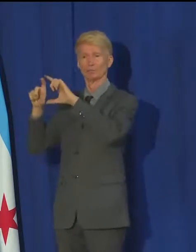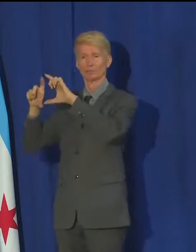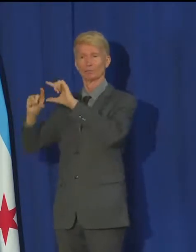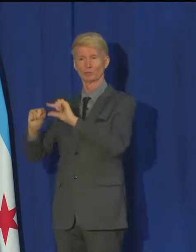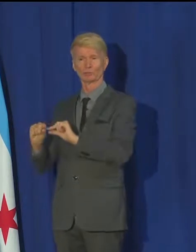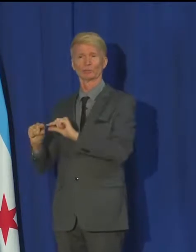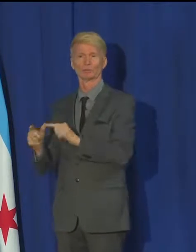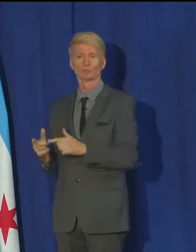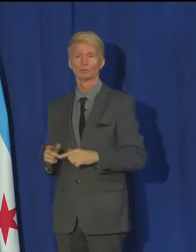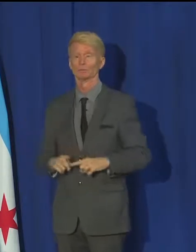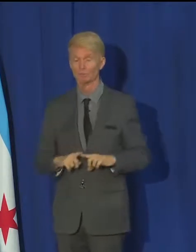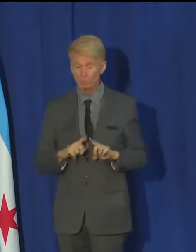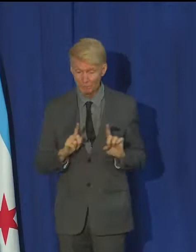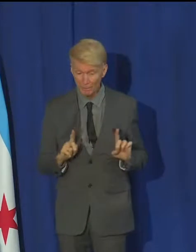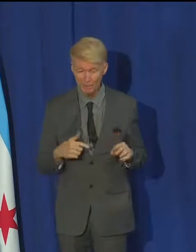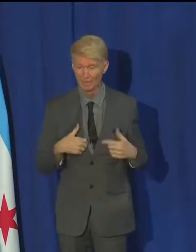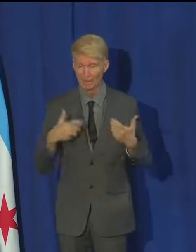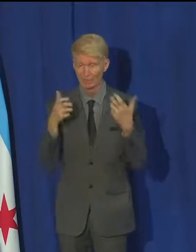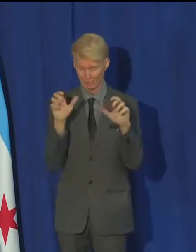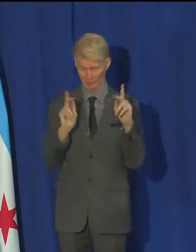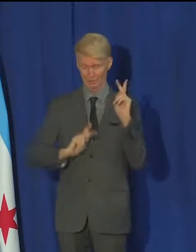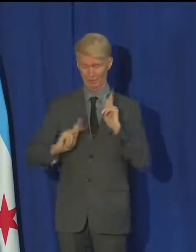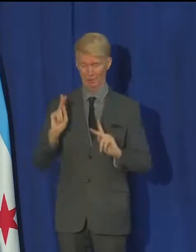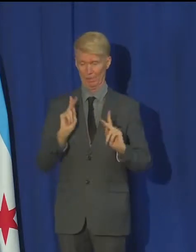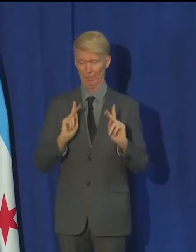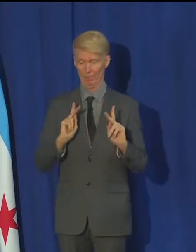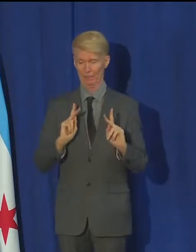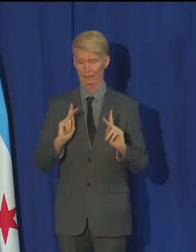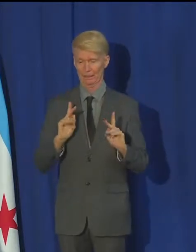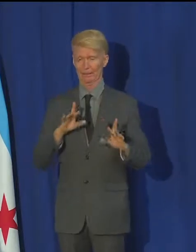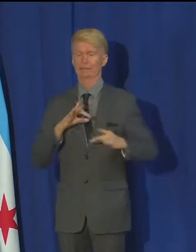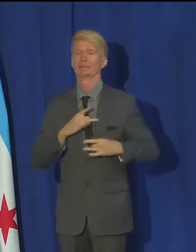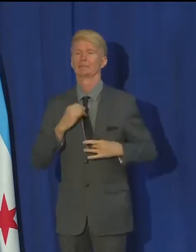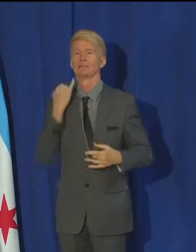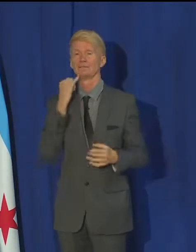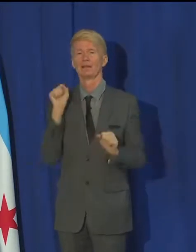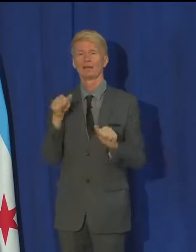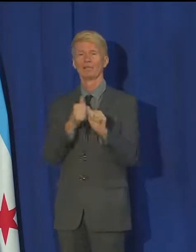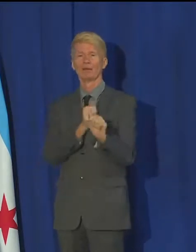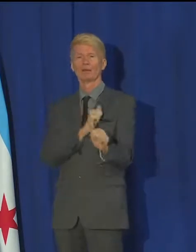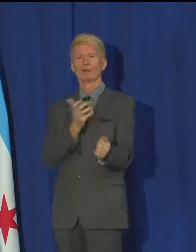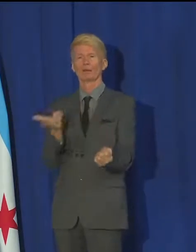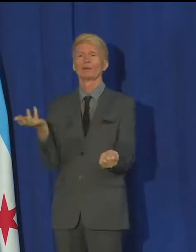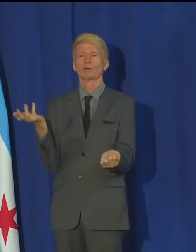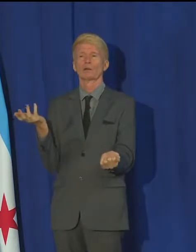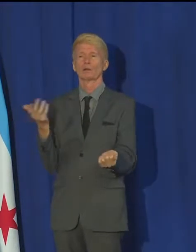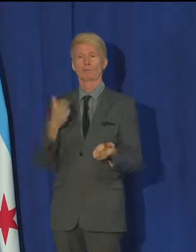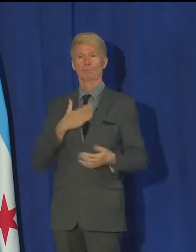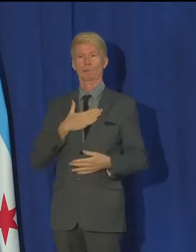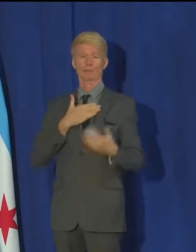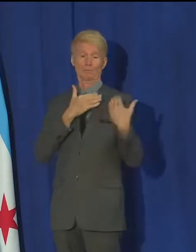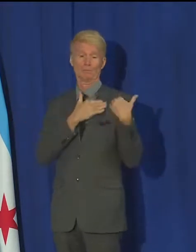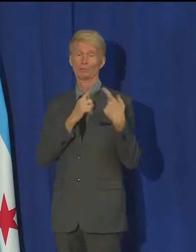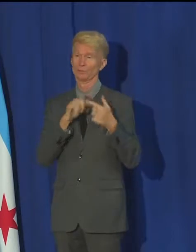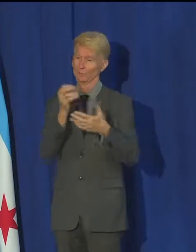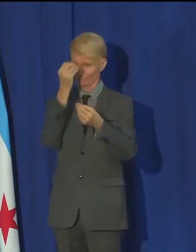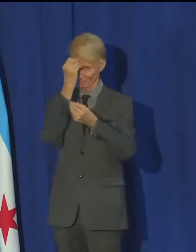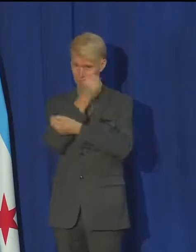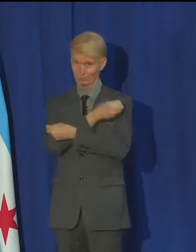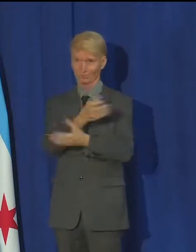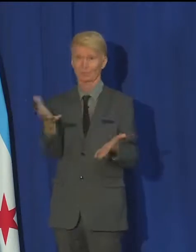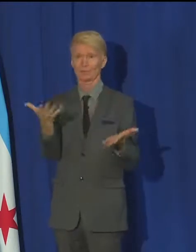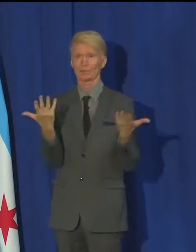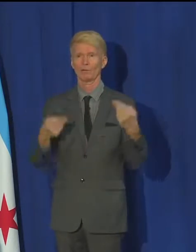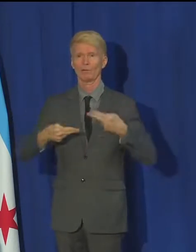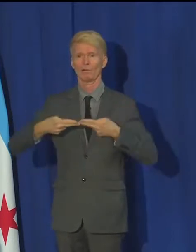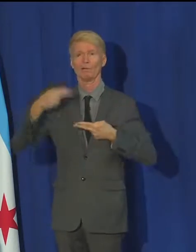that I don't want people to unnecessarily get COVID. It's my job to share risk factors. And